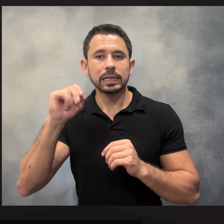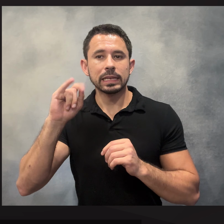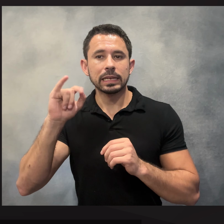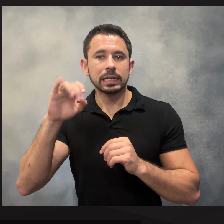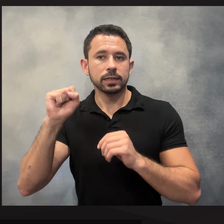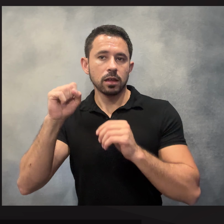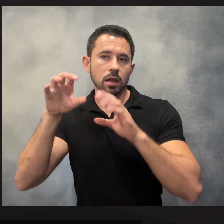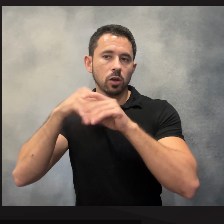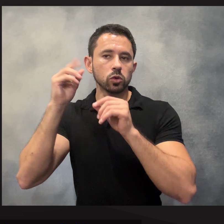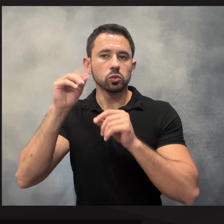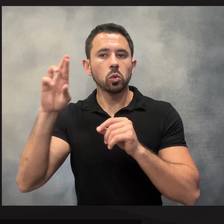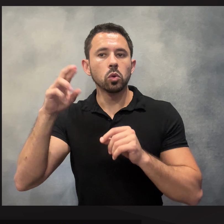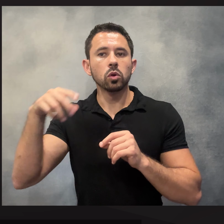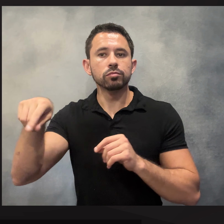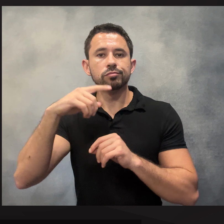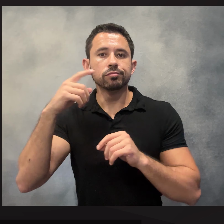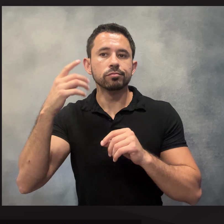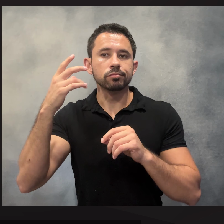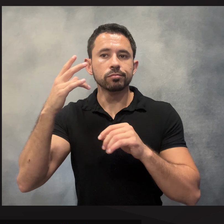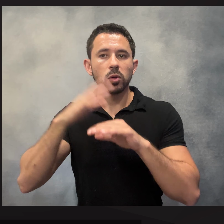papers.